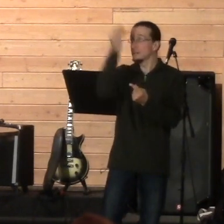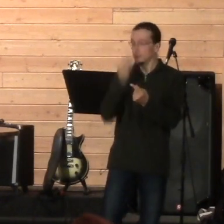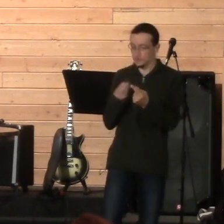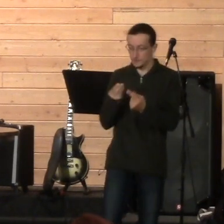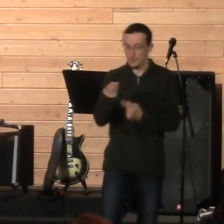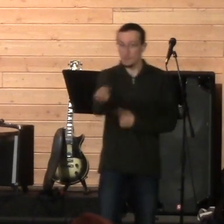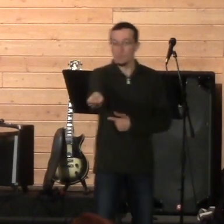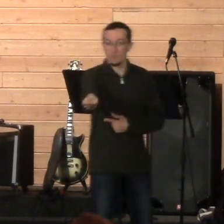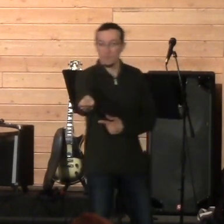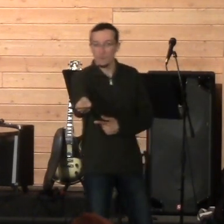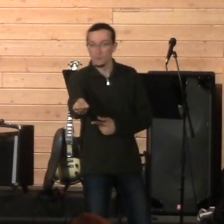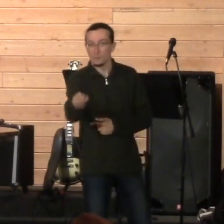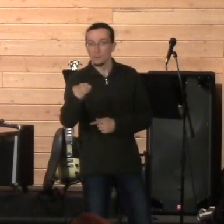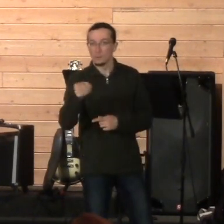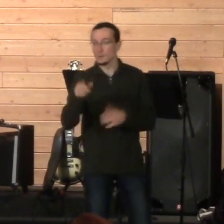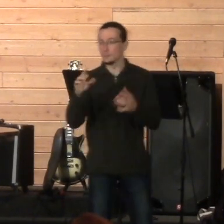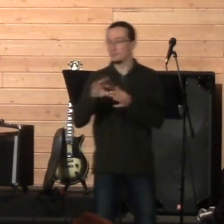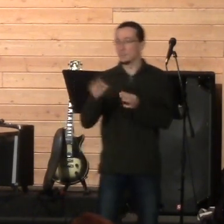this word from God,